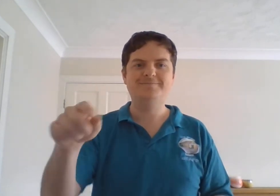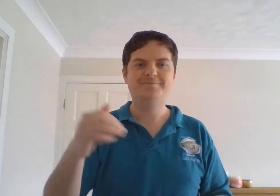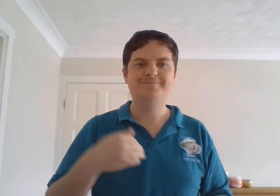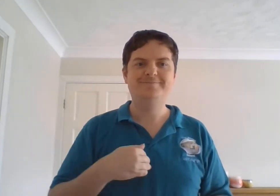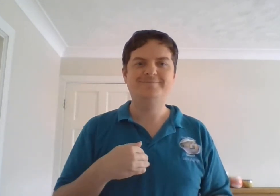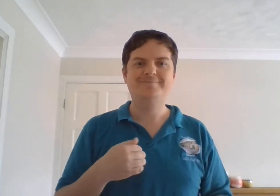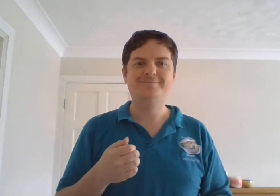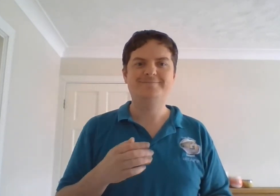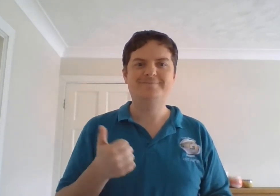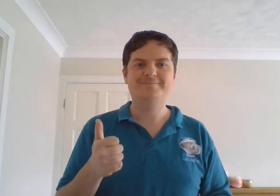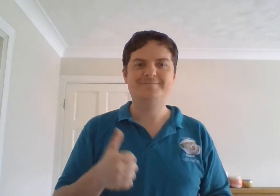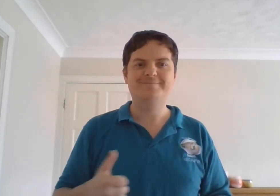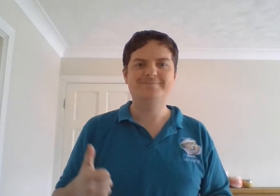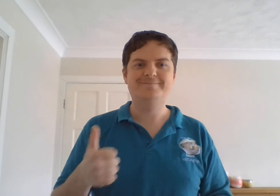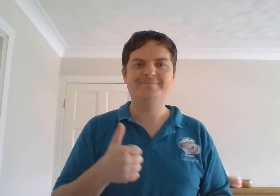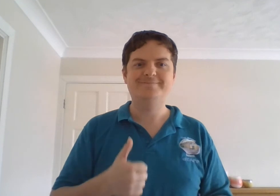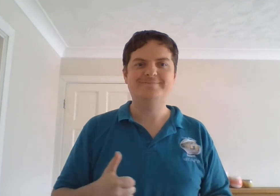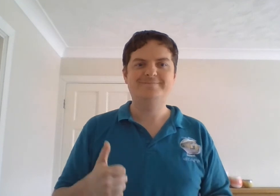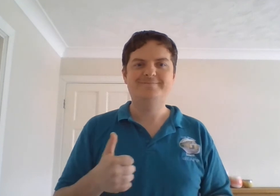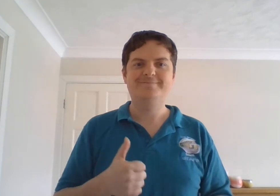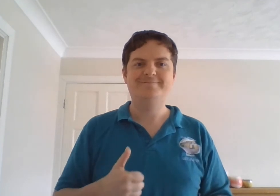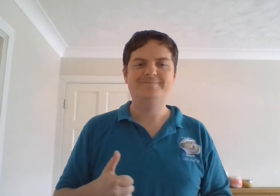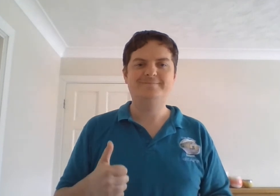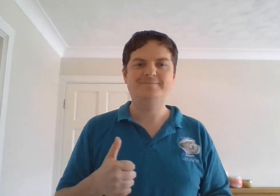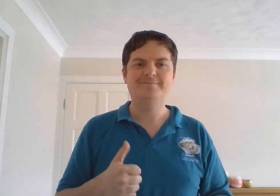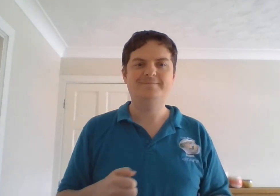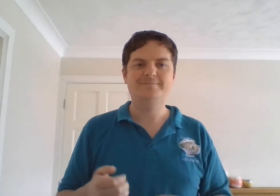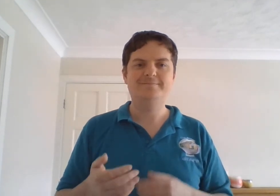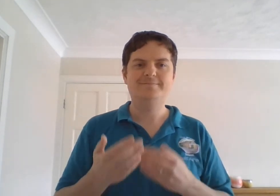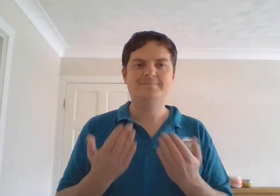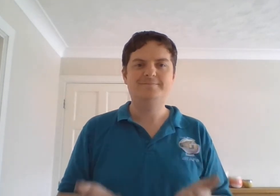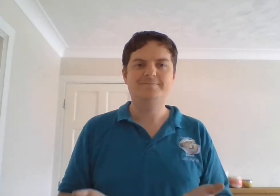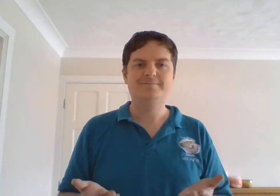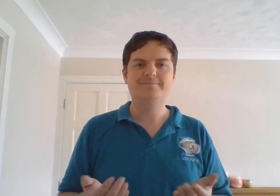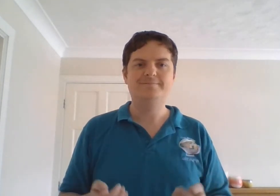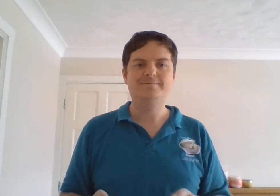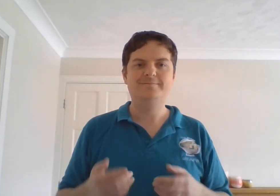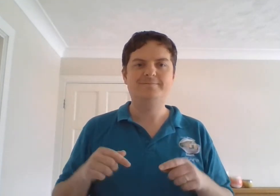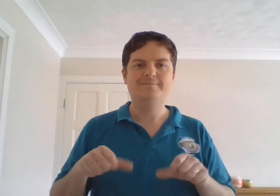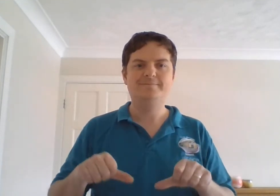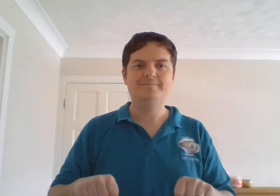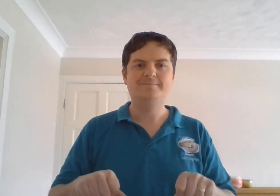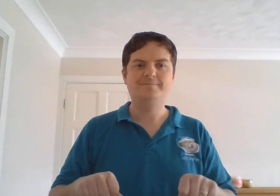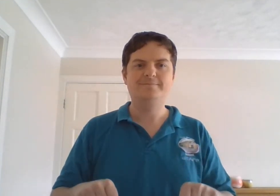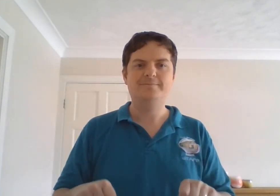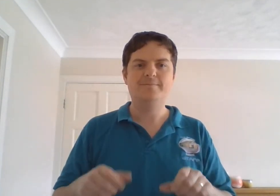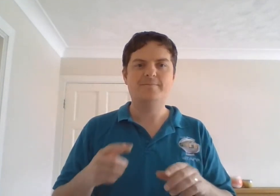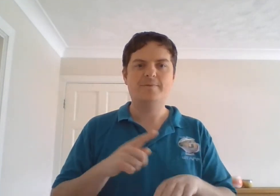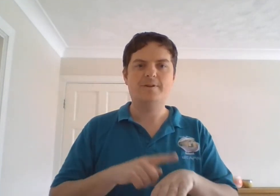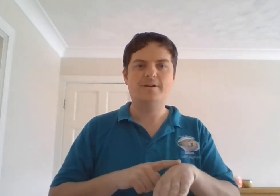You'll be making it everywhere. So now you can say it's all right. But